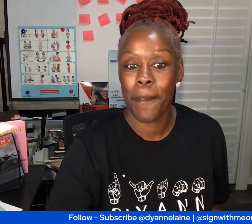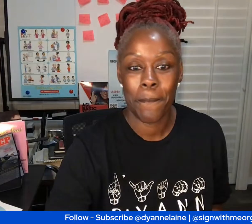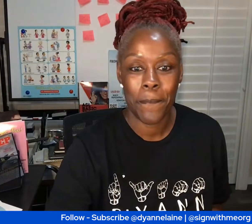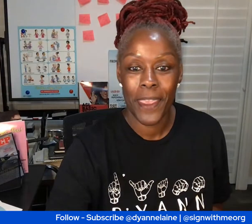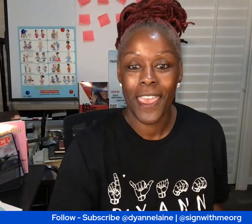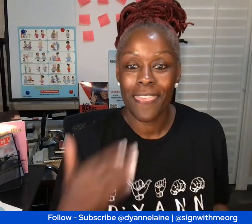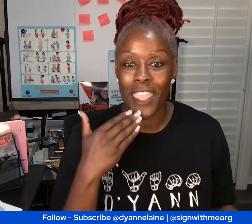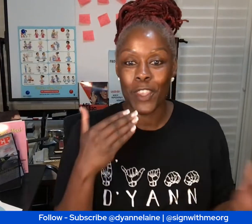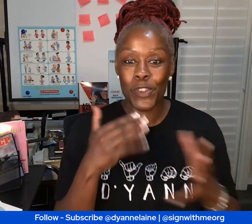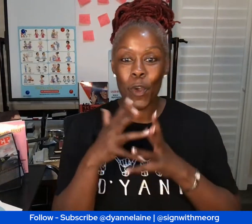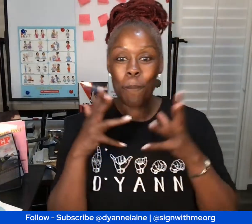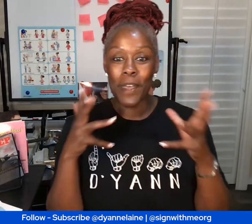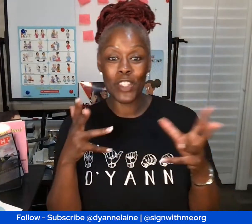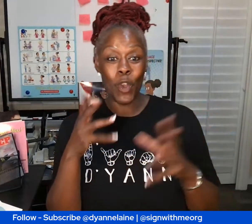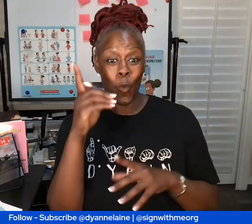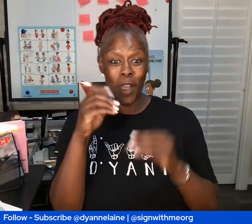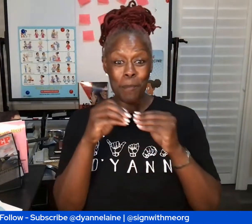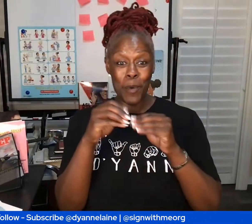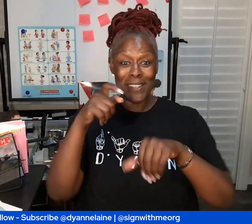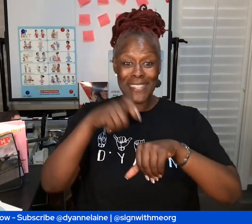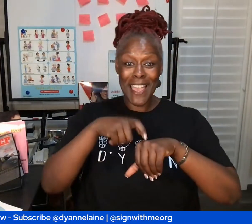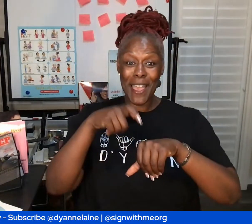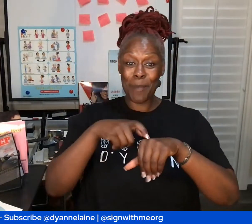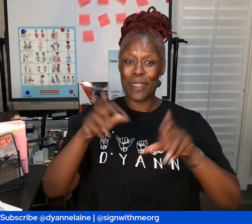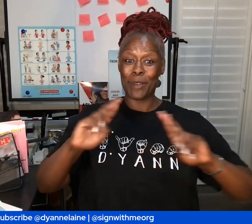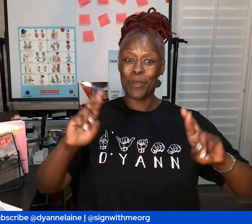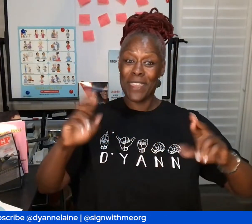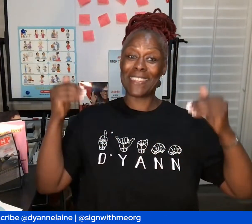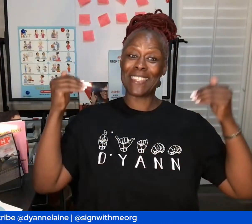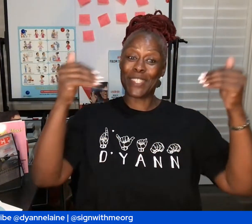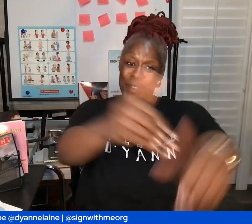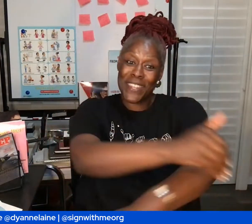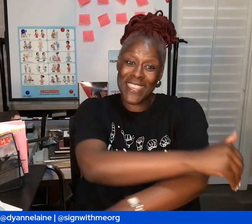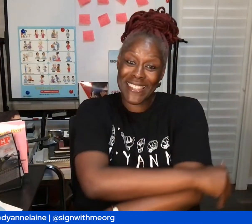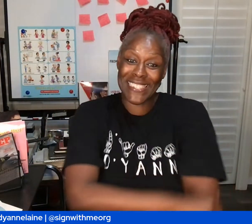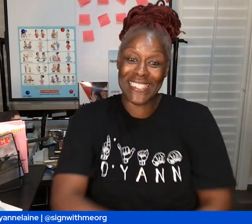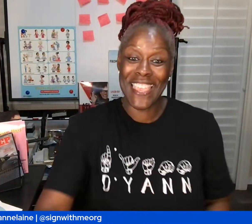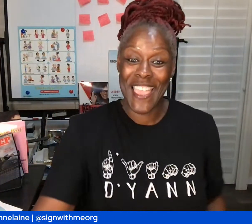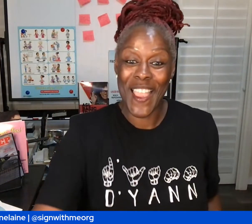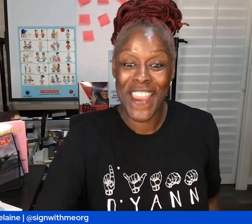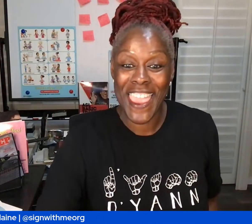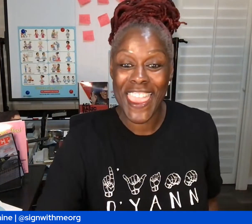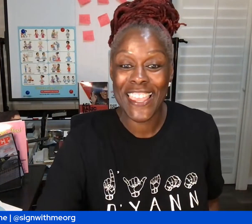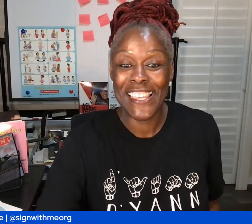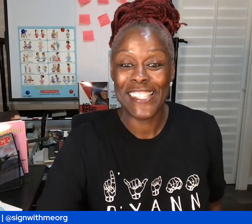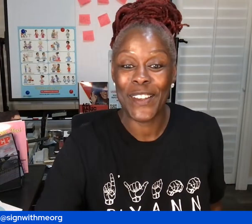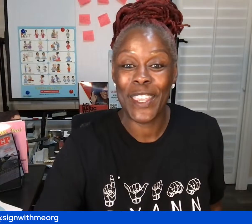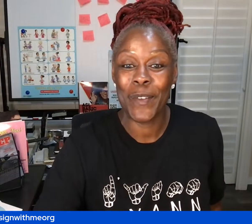fam. Thank you so much. So one more time, we're getting ready to do this. All right. So here we